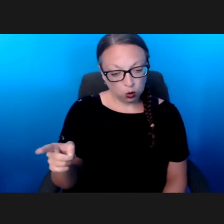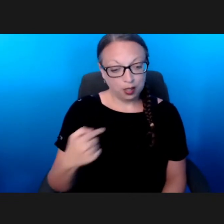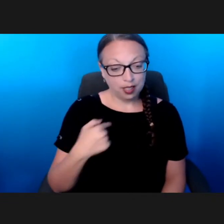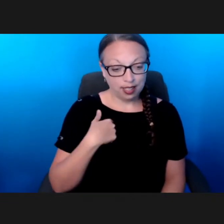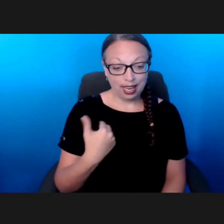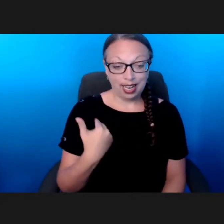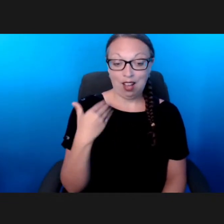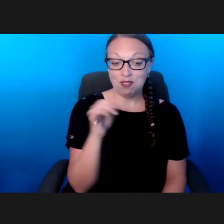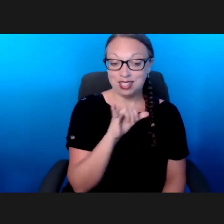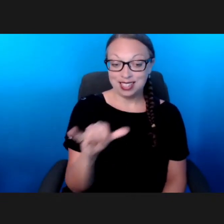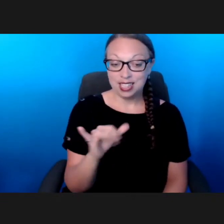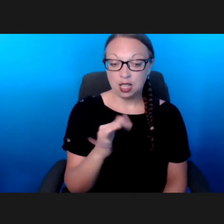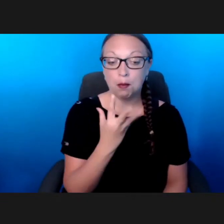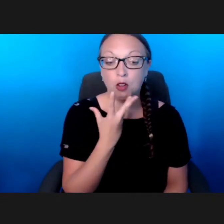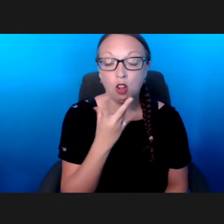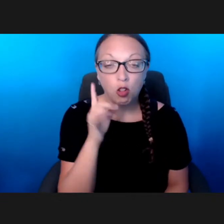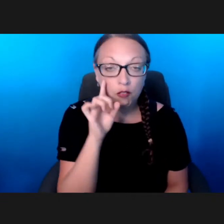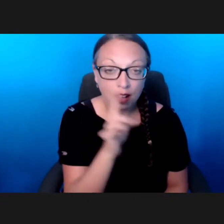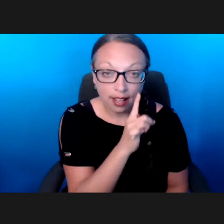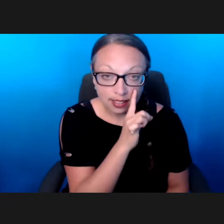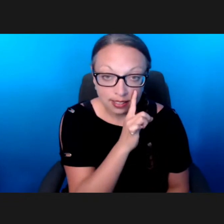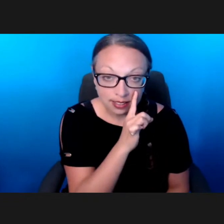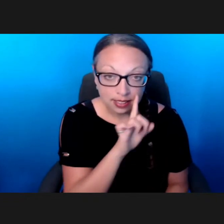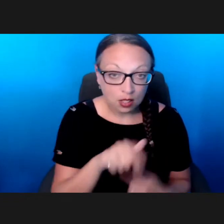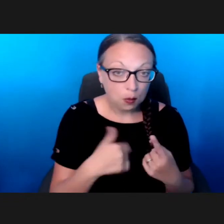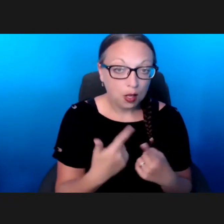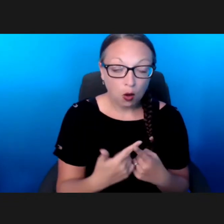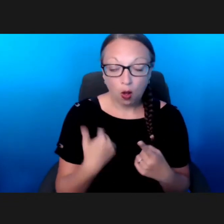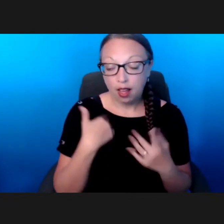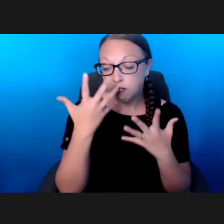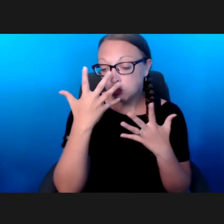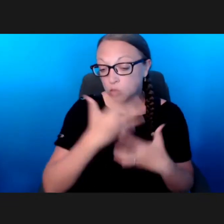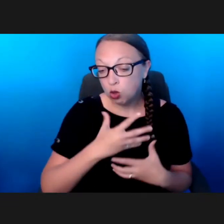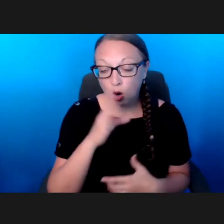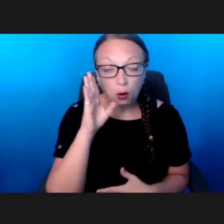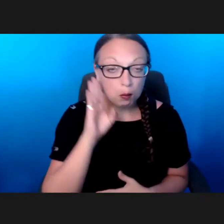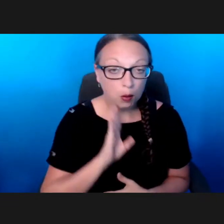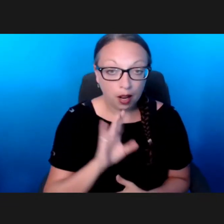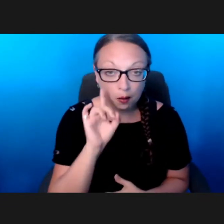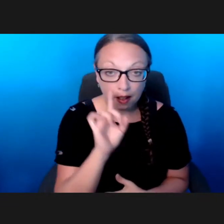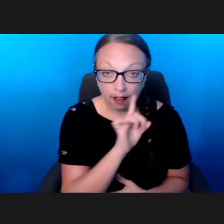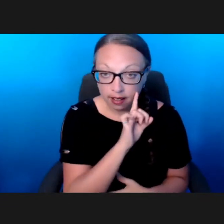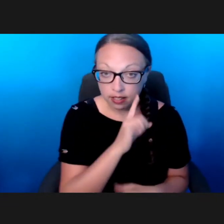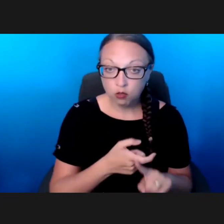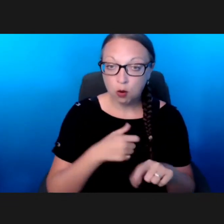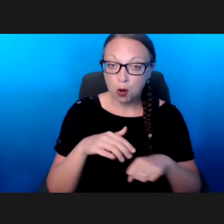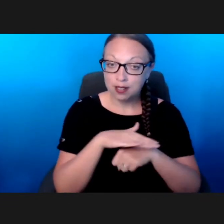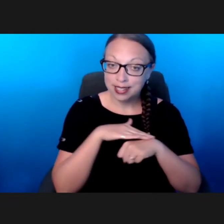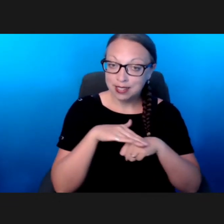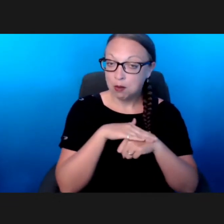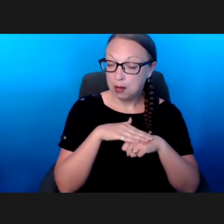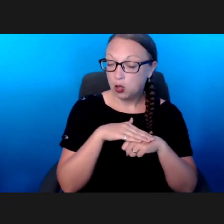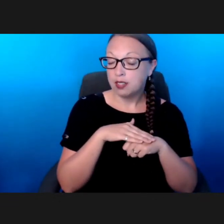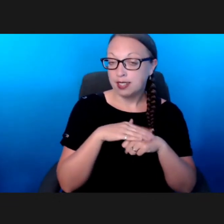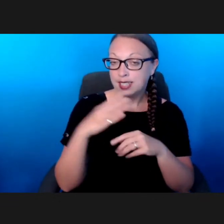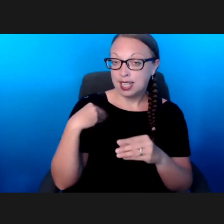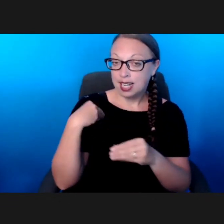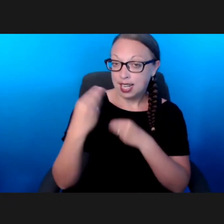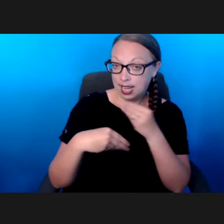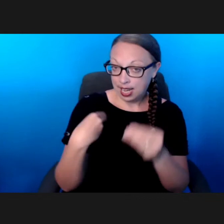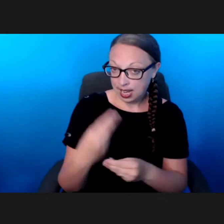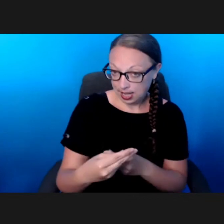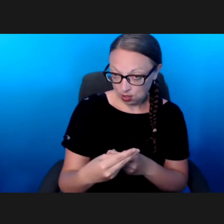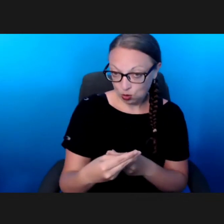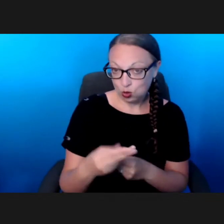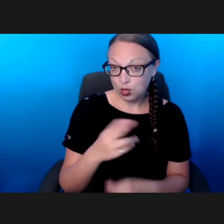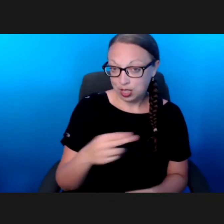of eyes. We all had very dark brown eyes, a vestige of a Native American ancestor, and the source of considerable